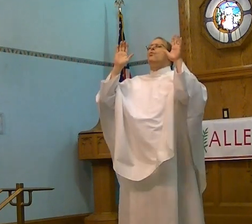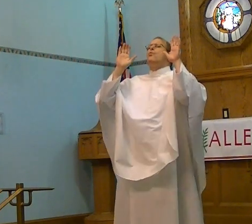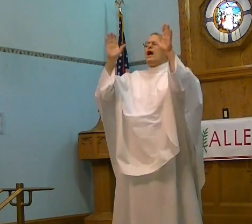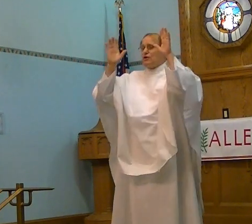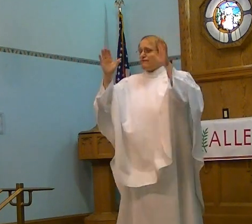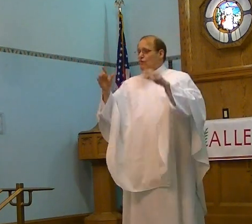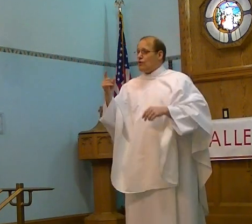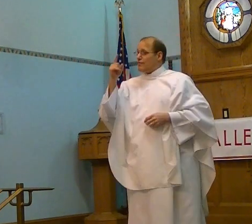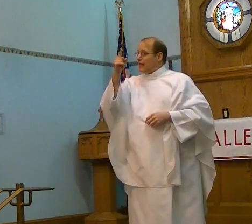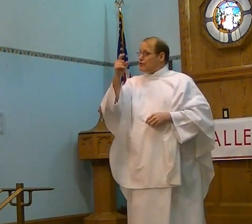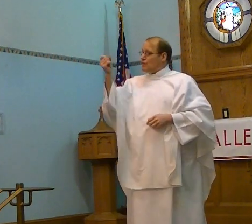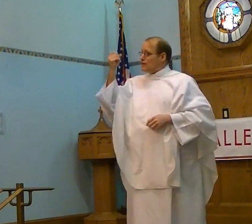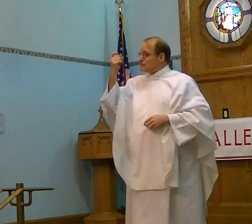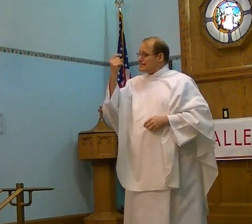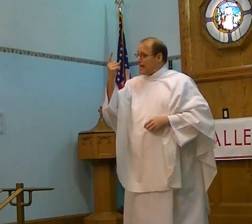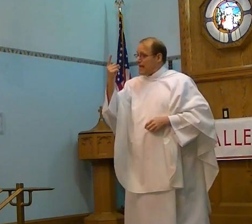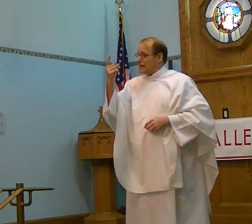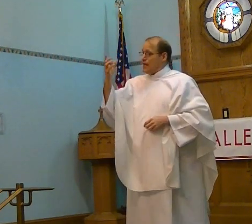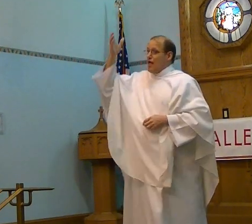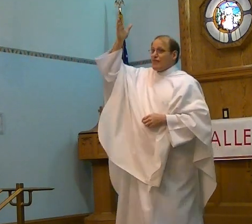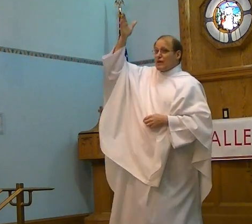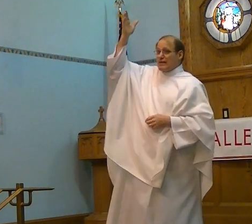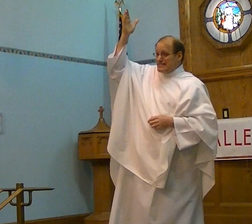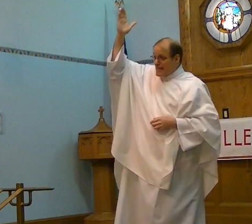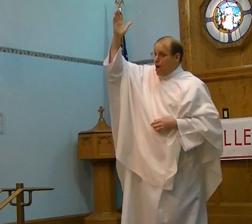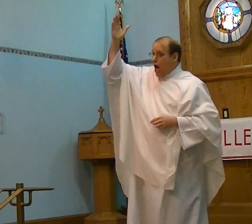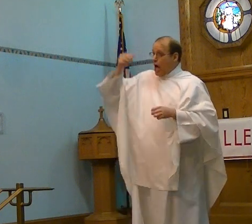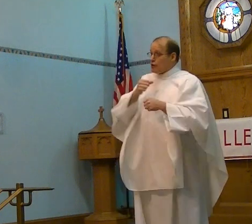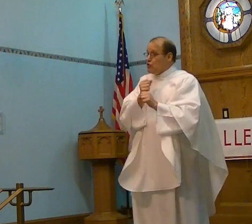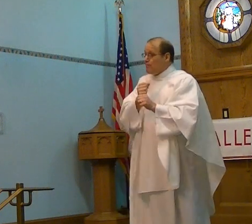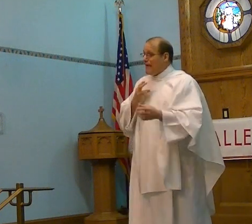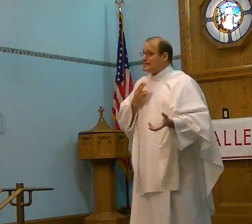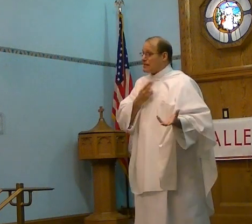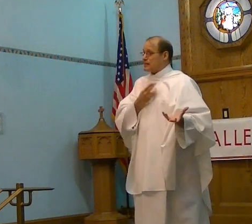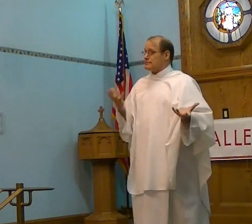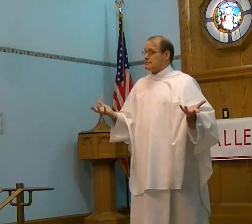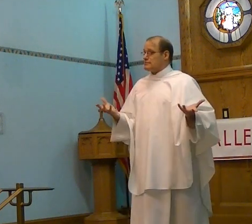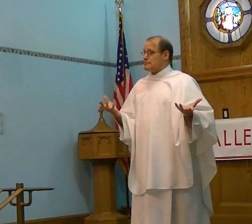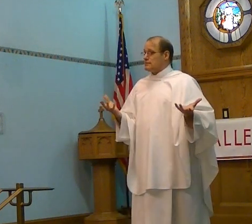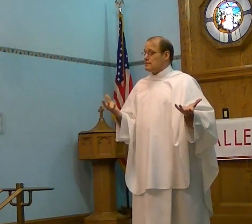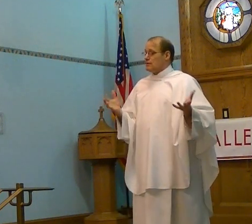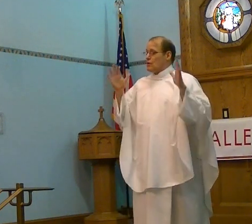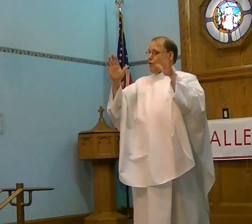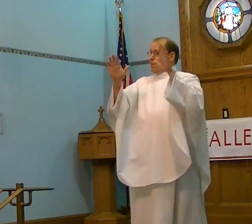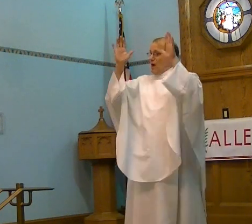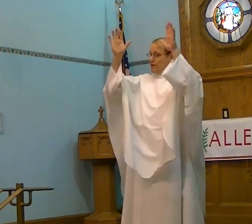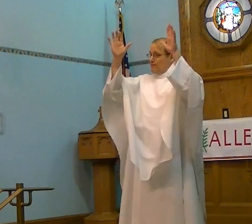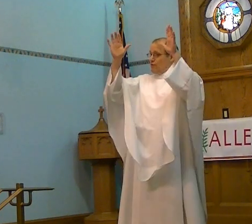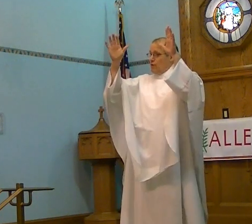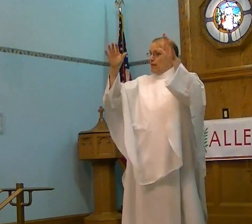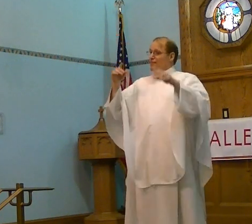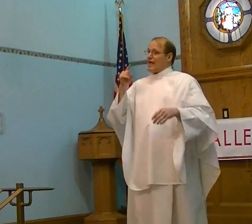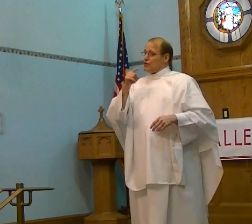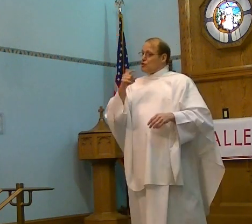wonderful that you understand. There is a God who makes us. Wonderful that you